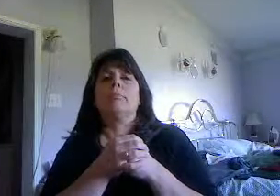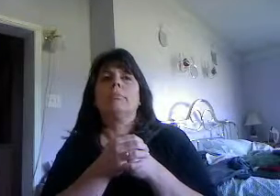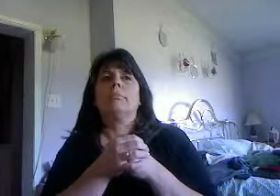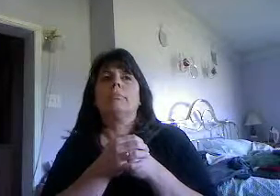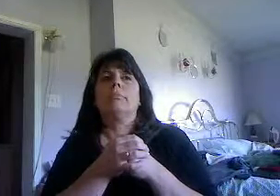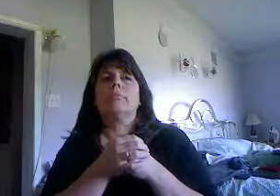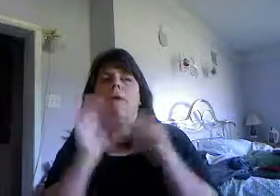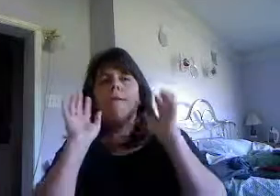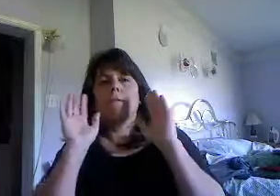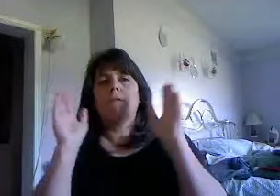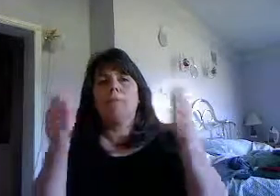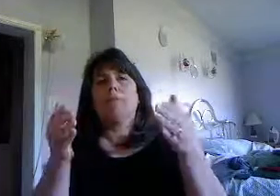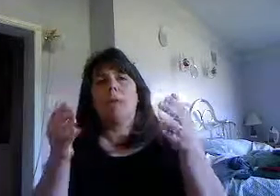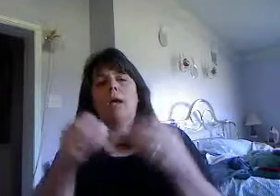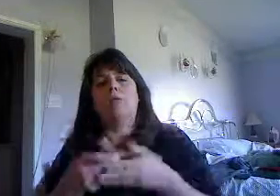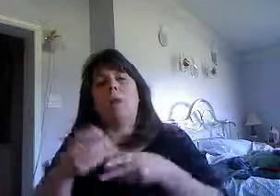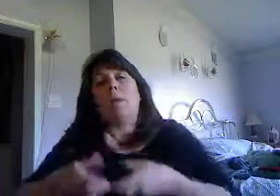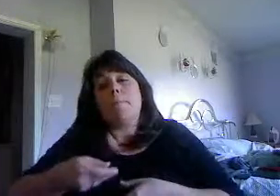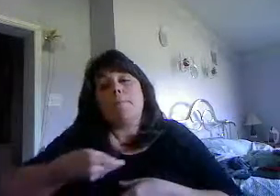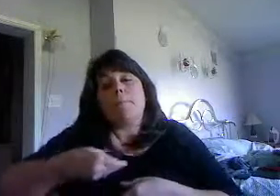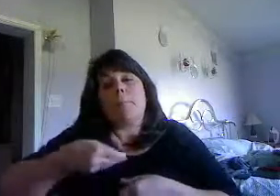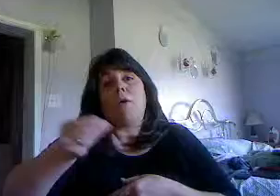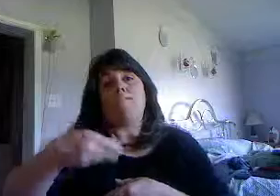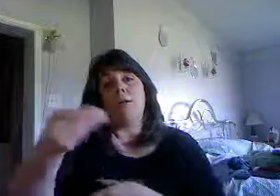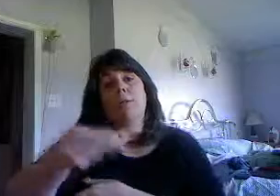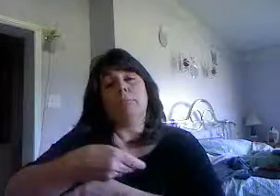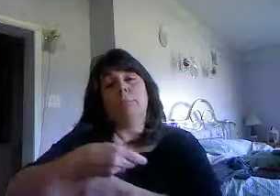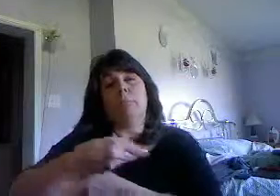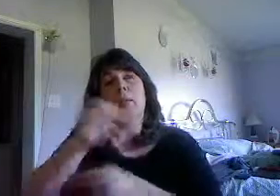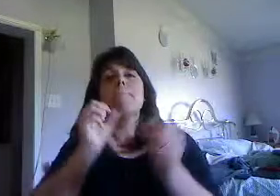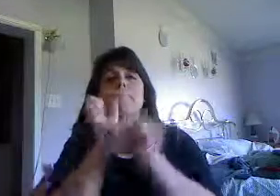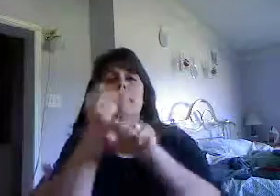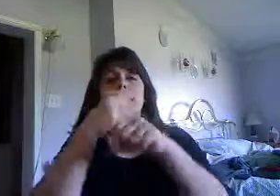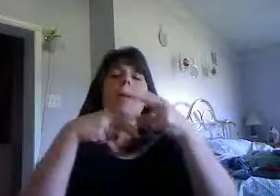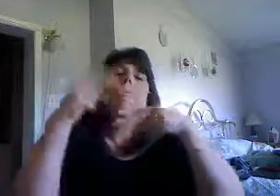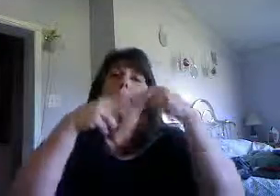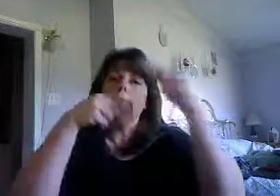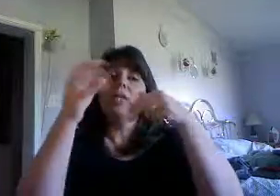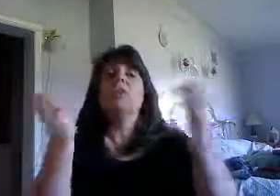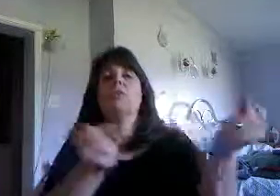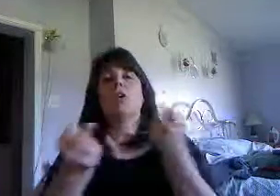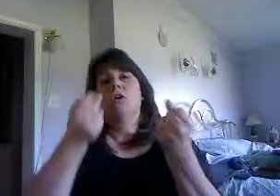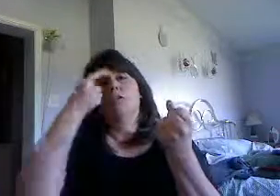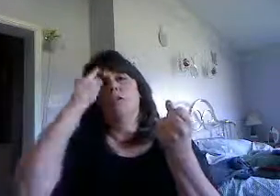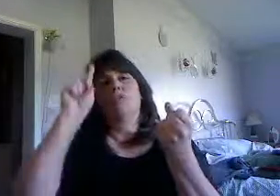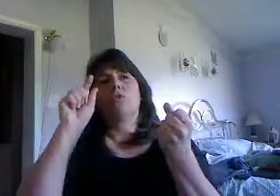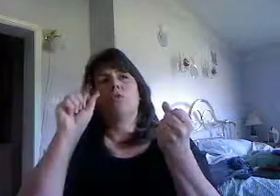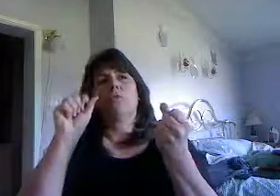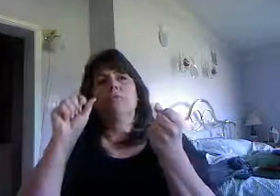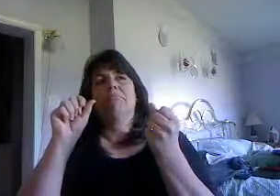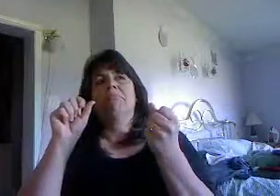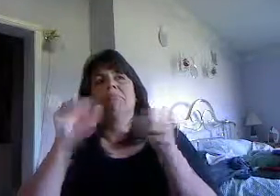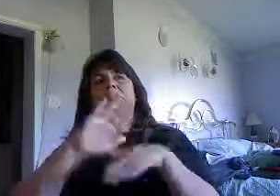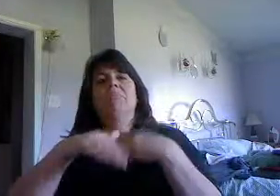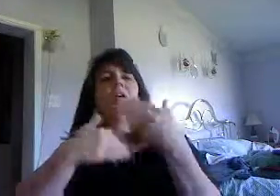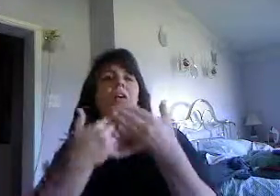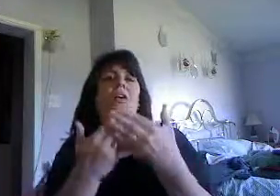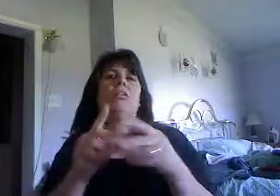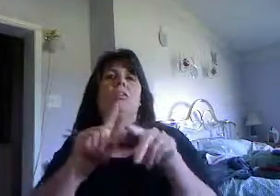car. And they have another car for people who are 45 to 55, whose children are grown and who have an income of